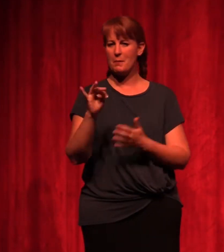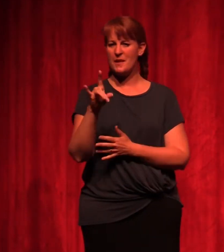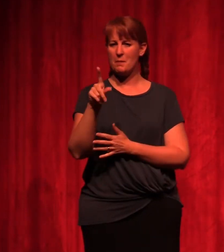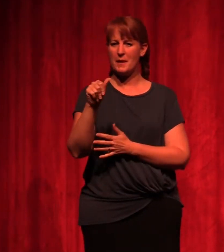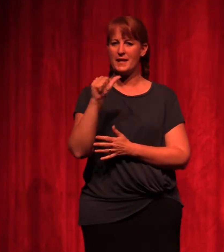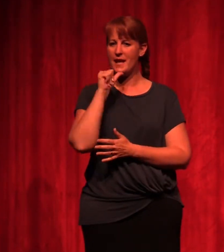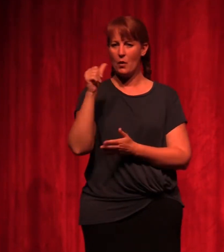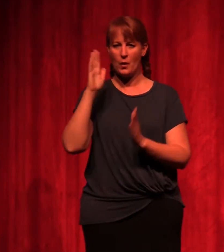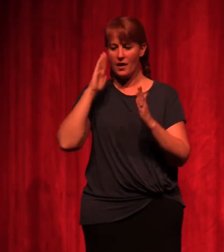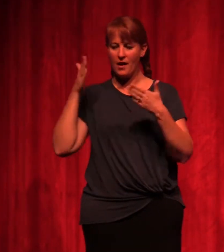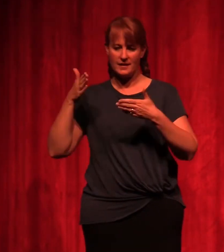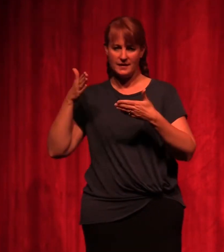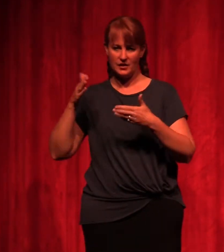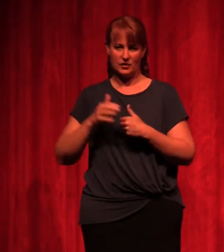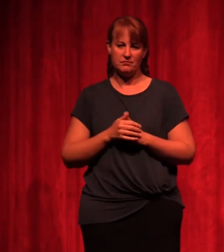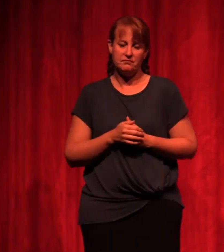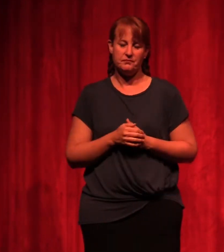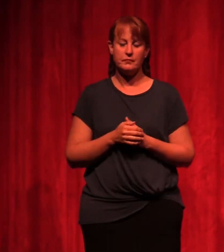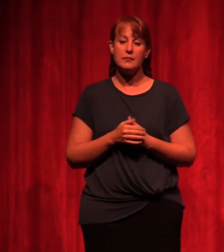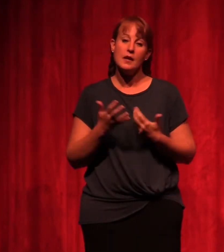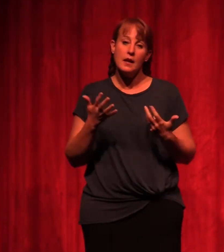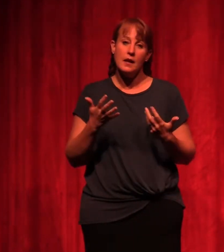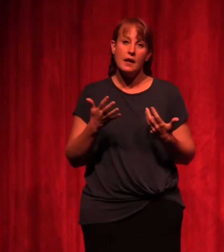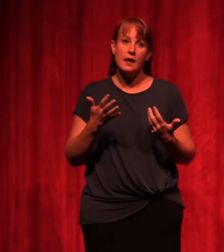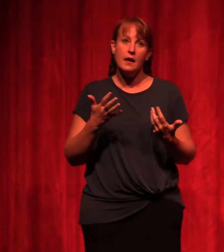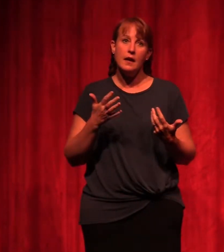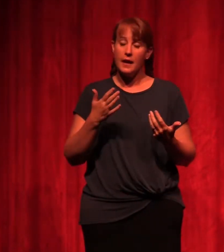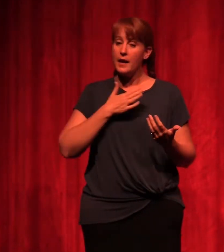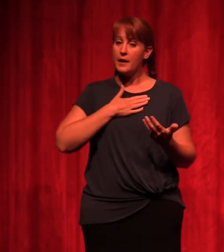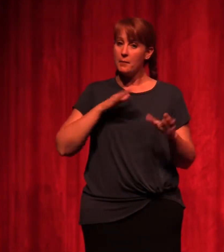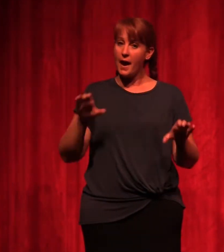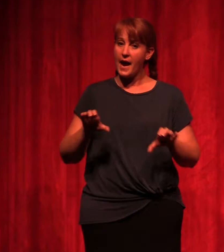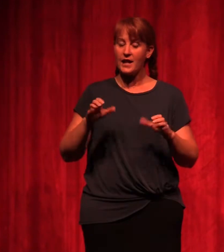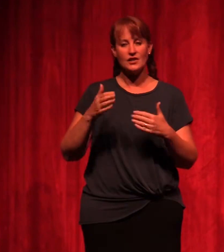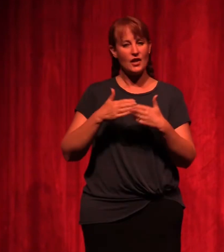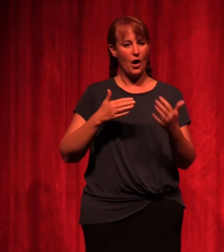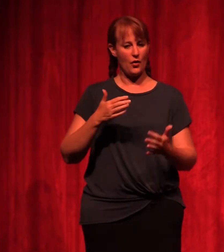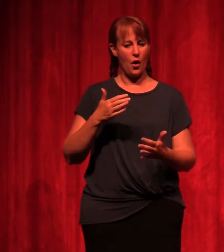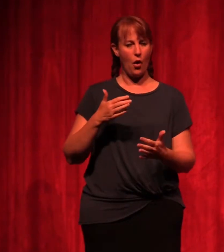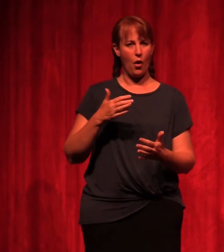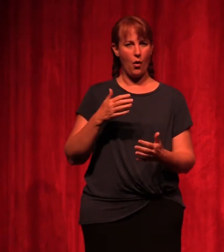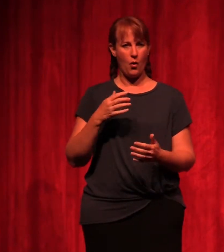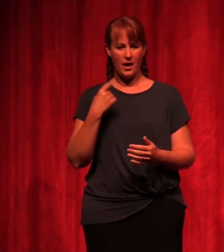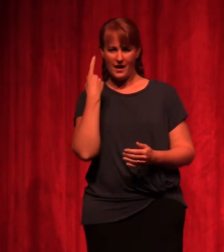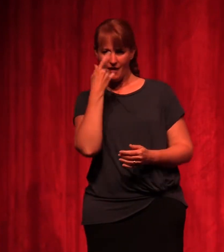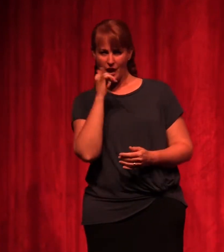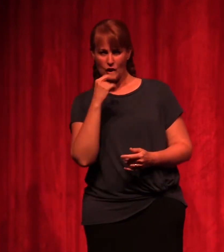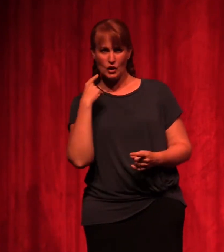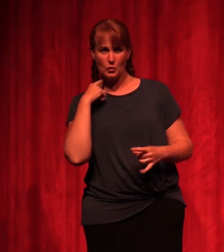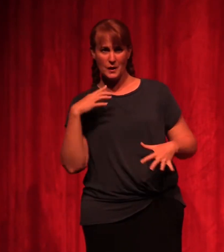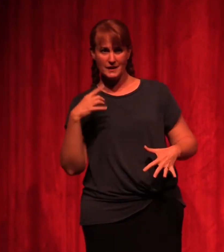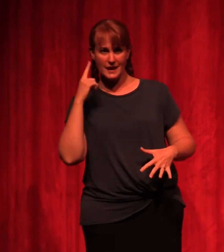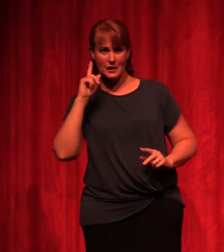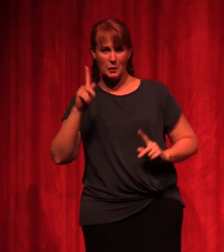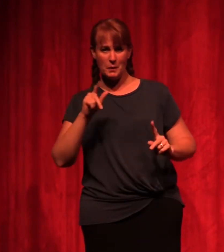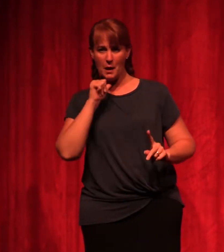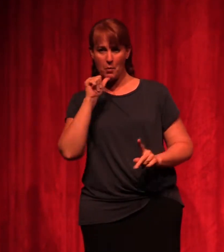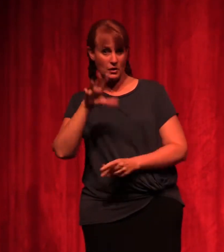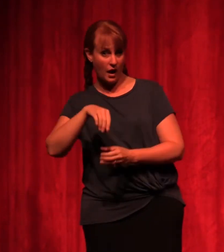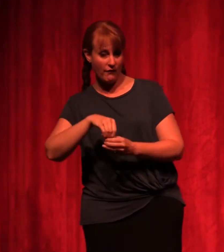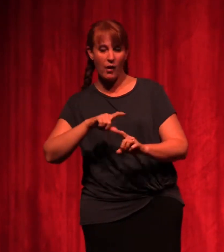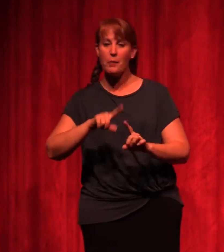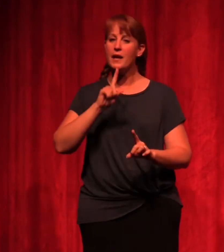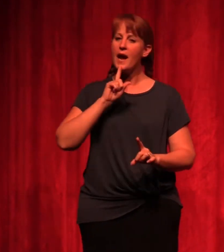by decision makers. And these actions, although they seemed really risky to people on the outside,